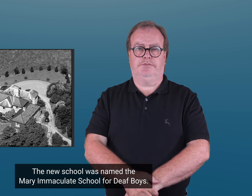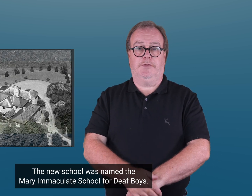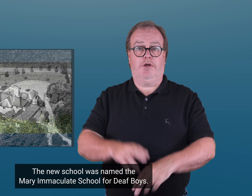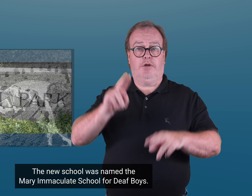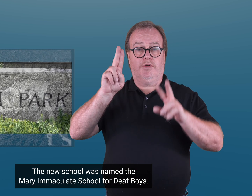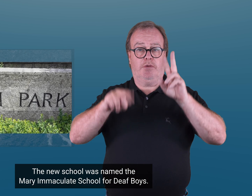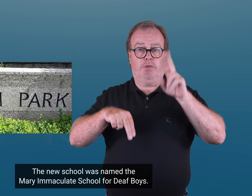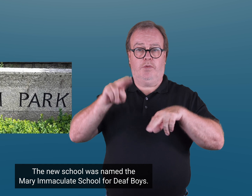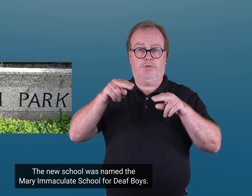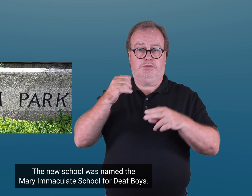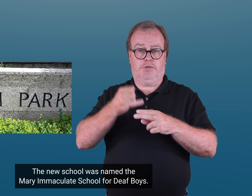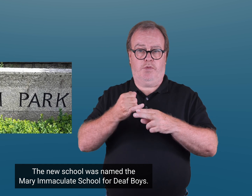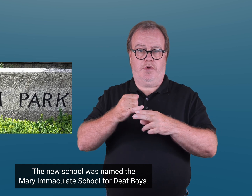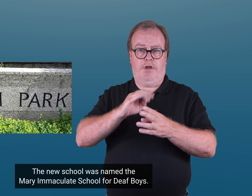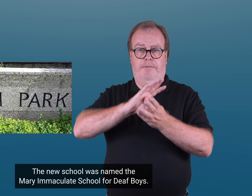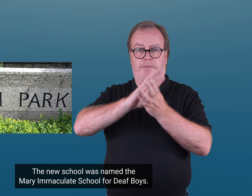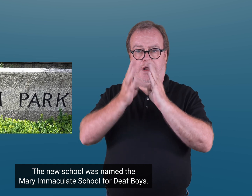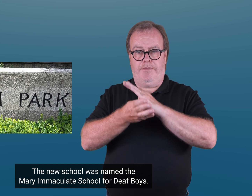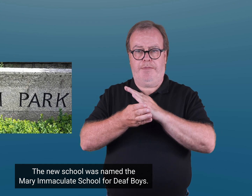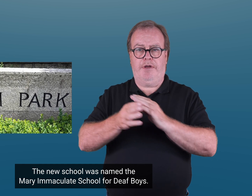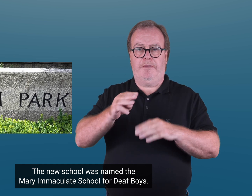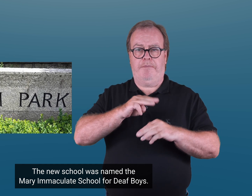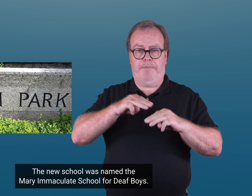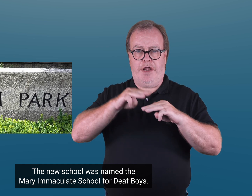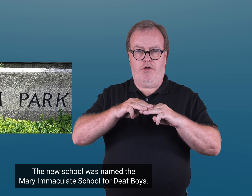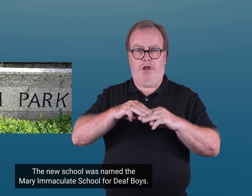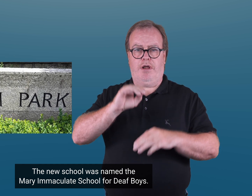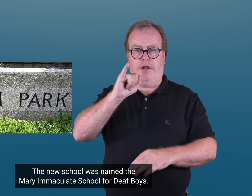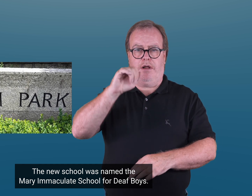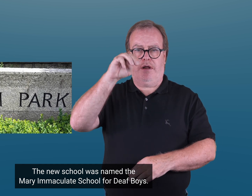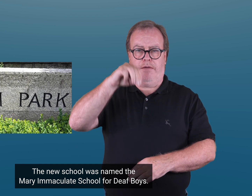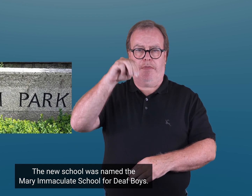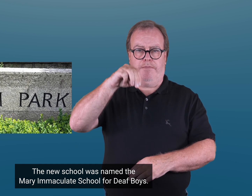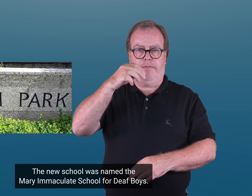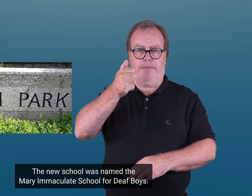The new school was named the Mary Immaculate School for Deaf Boys.